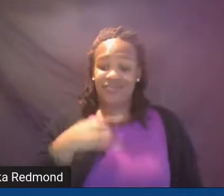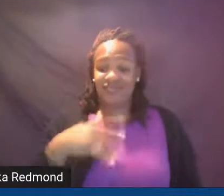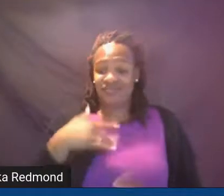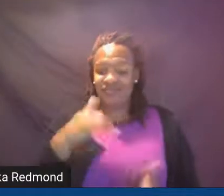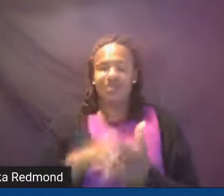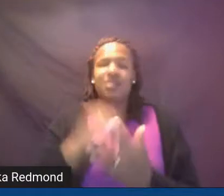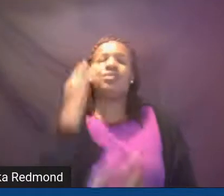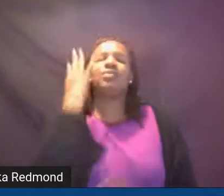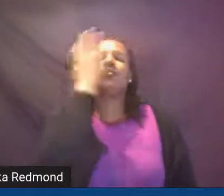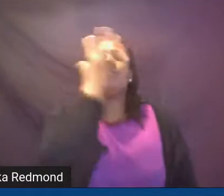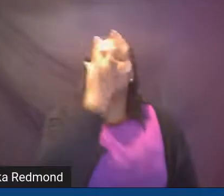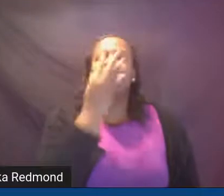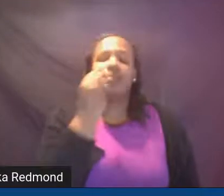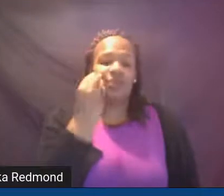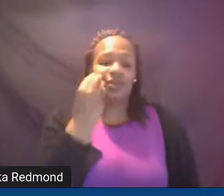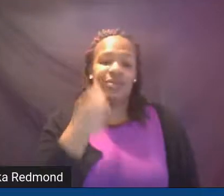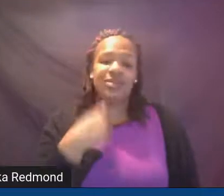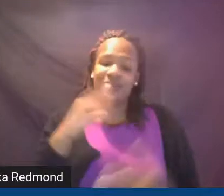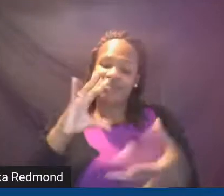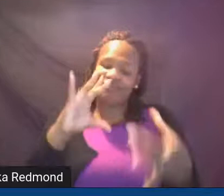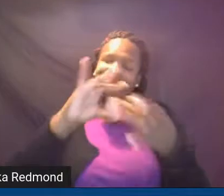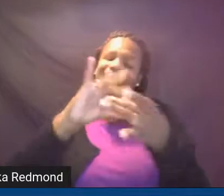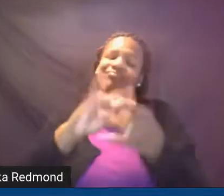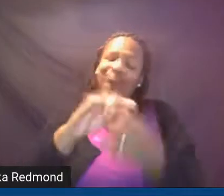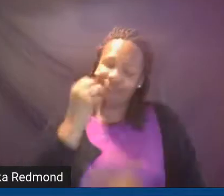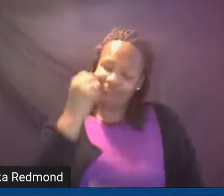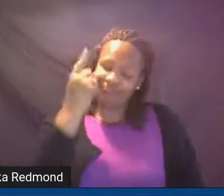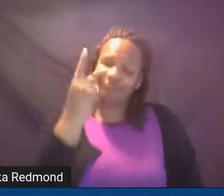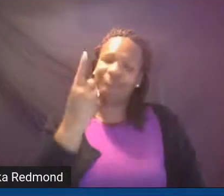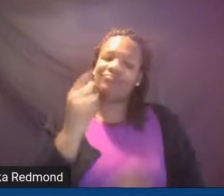I 100% agree with you.